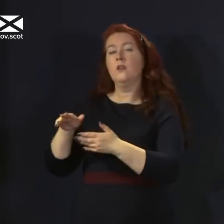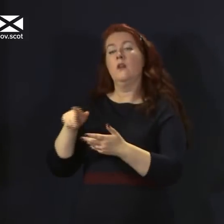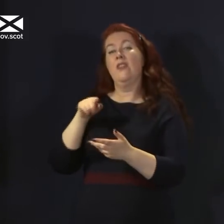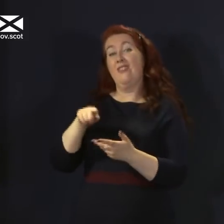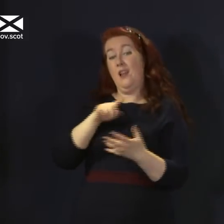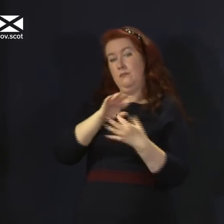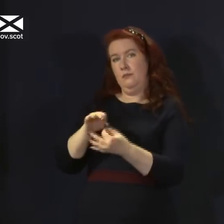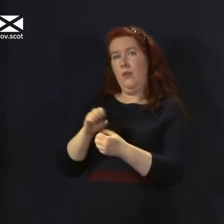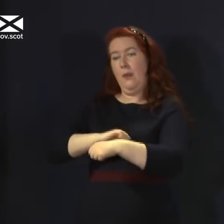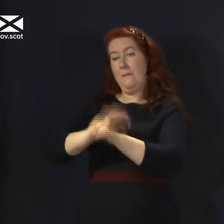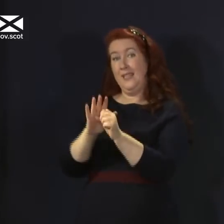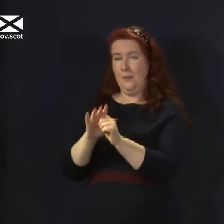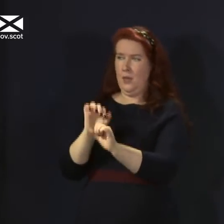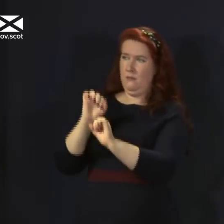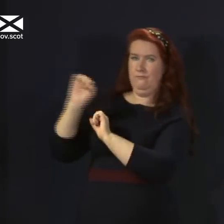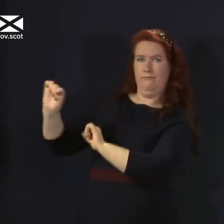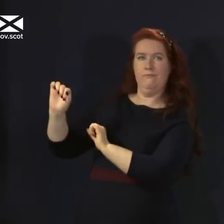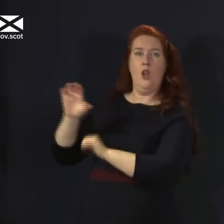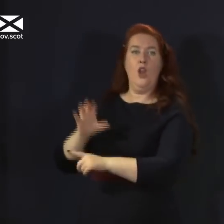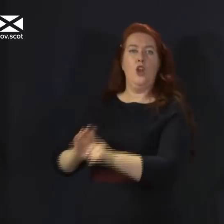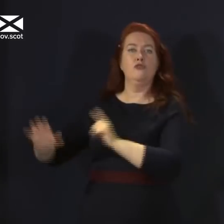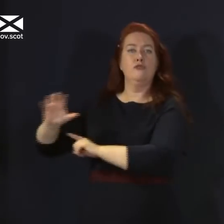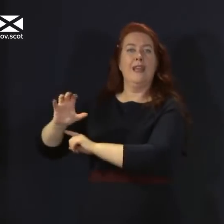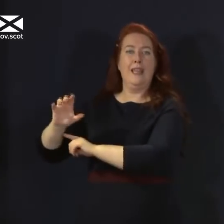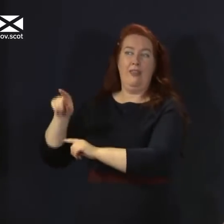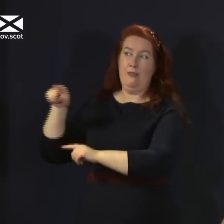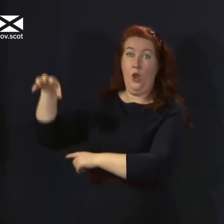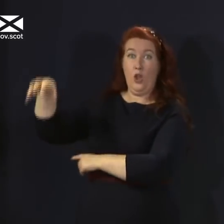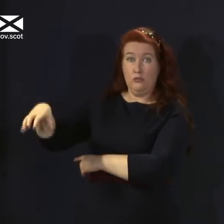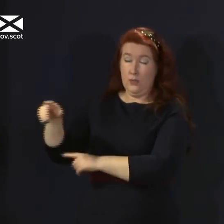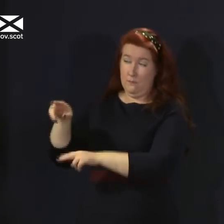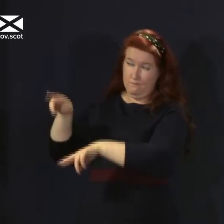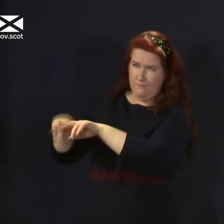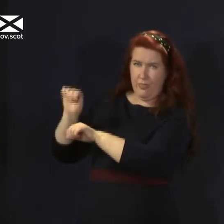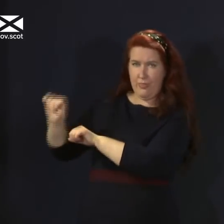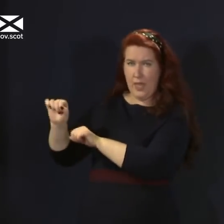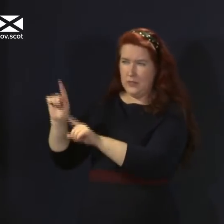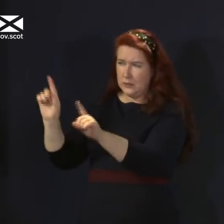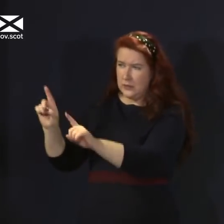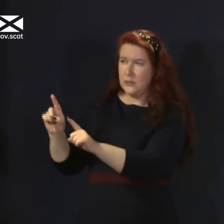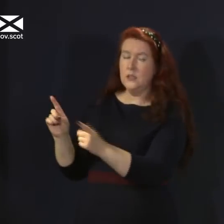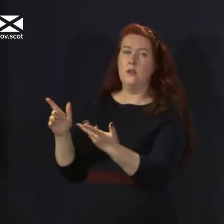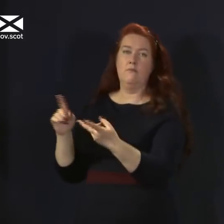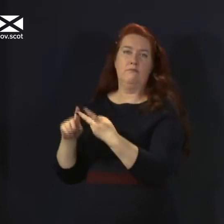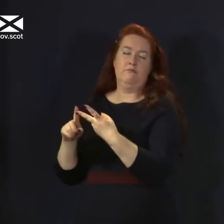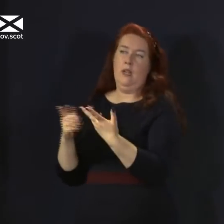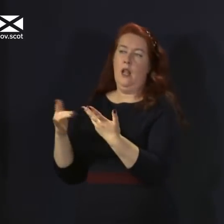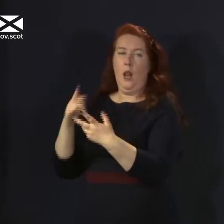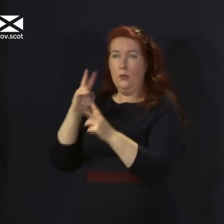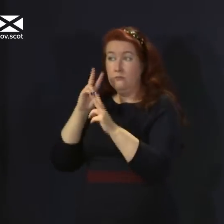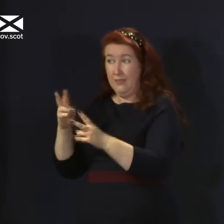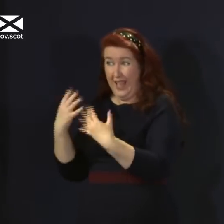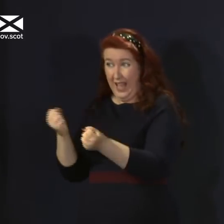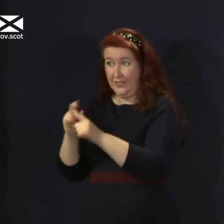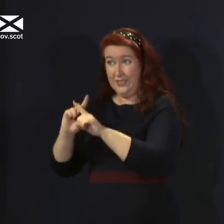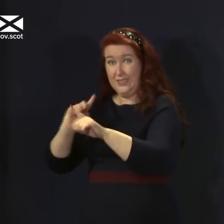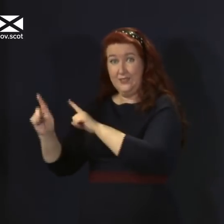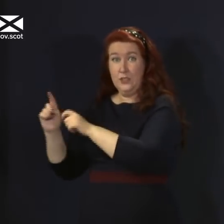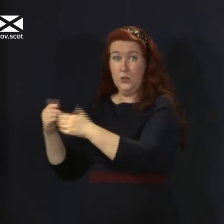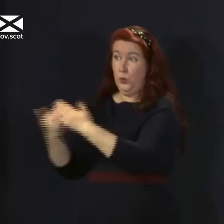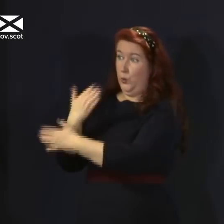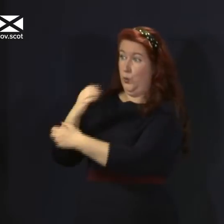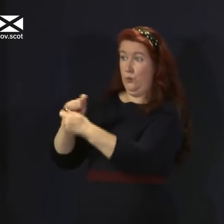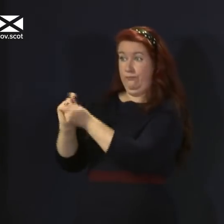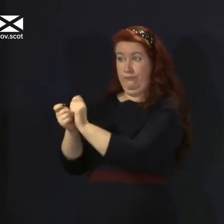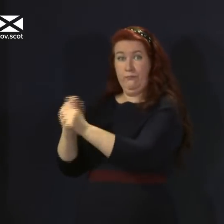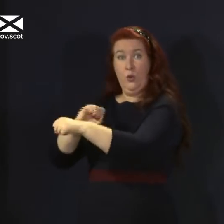of the pandemic in each country across the world, and that will include the presence of variants of concern.